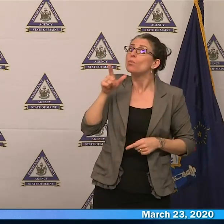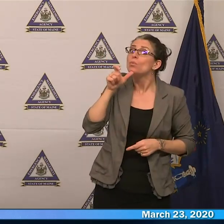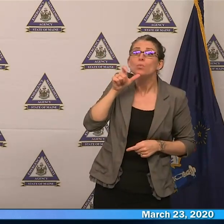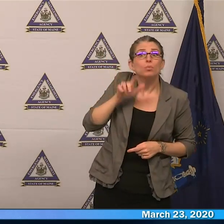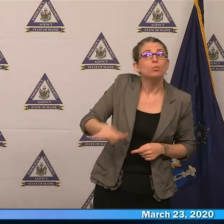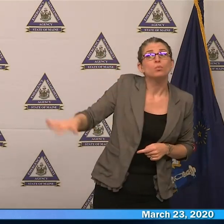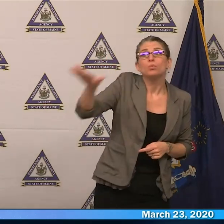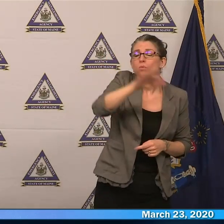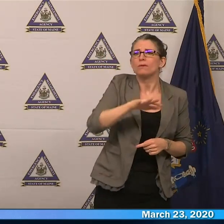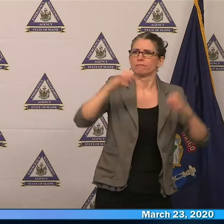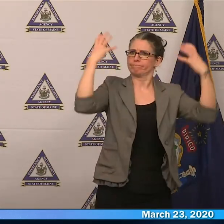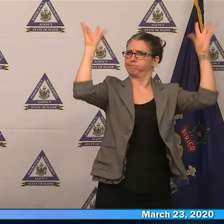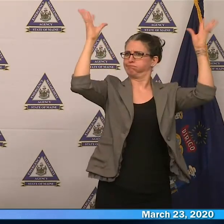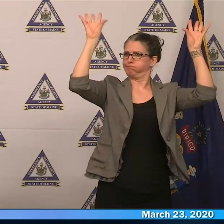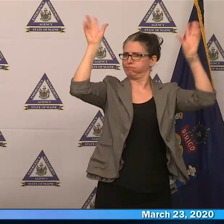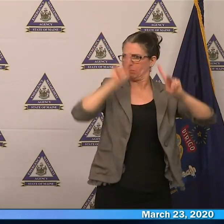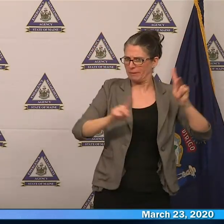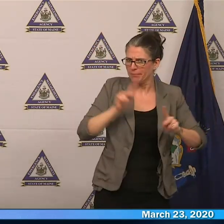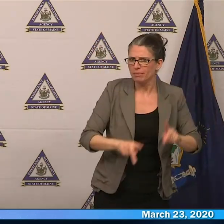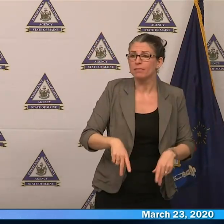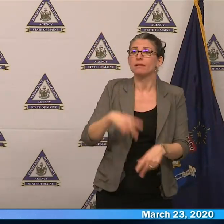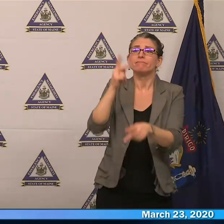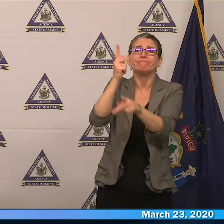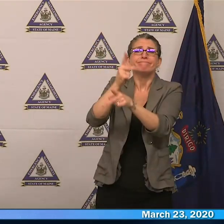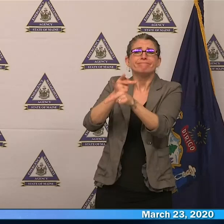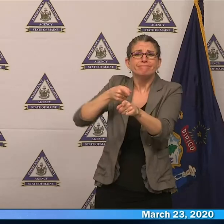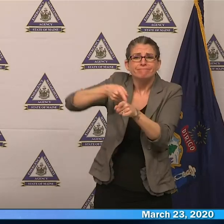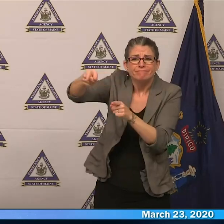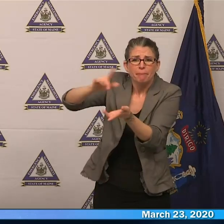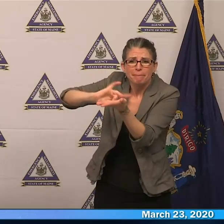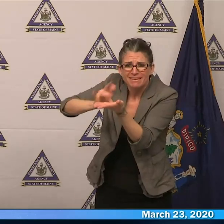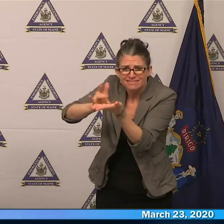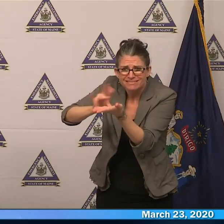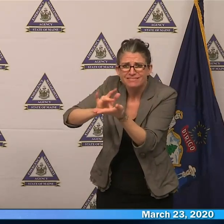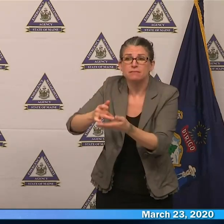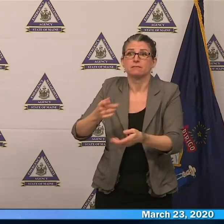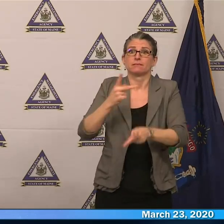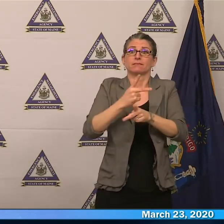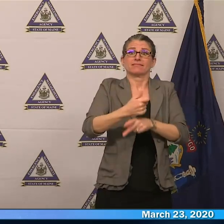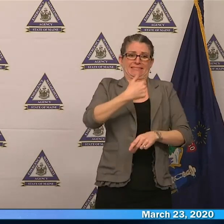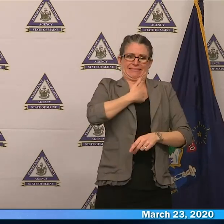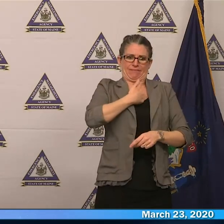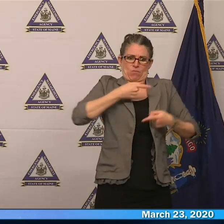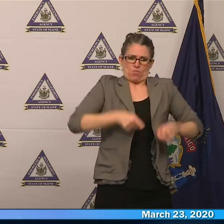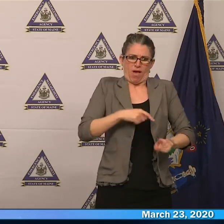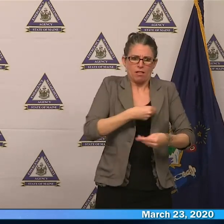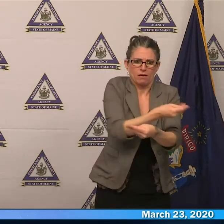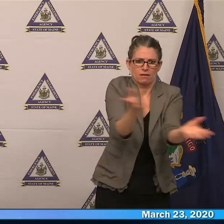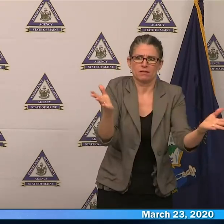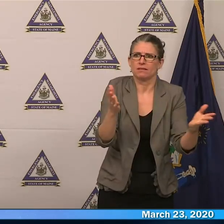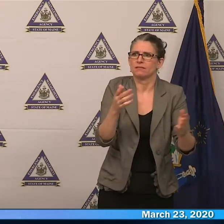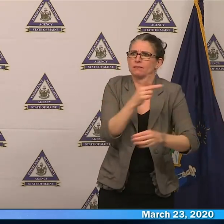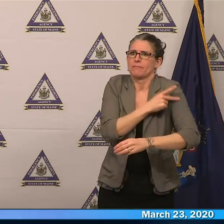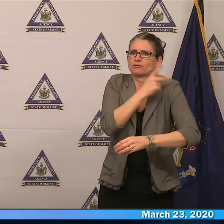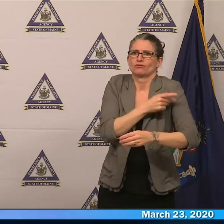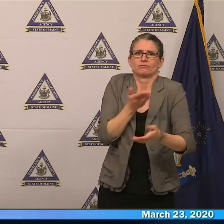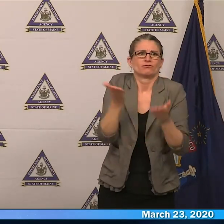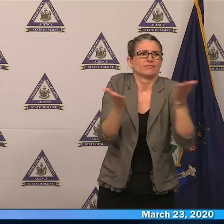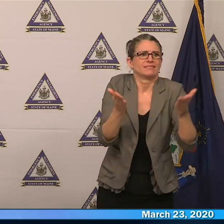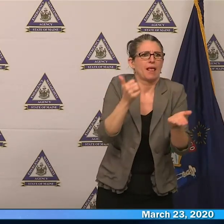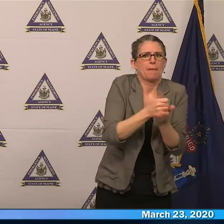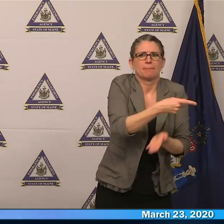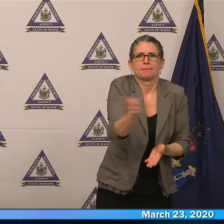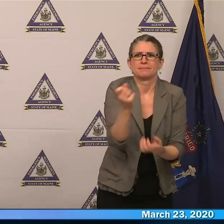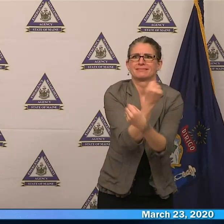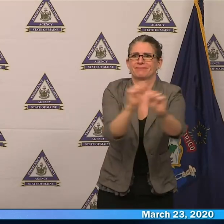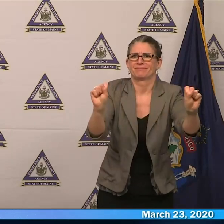wear in order to ensure that they stay safe as they are doing the essential work of keeping everyone else in Maine